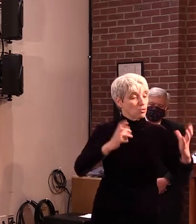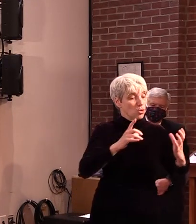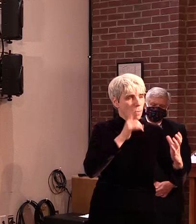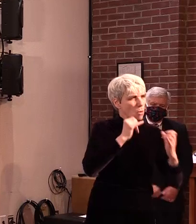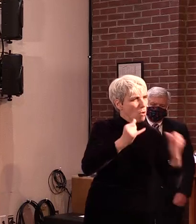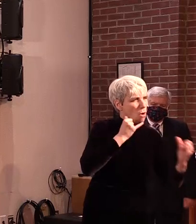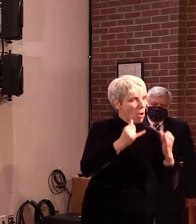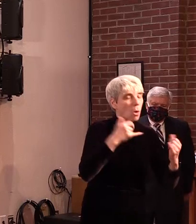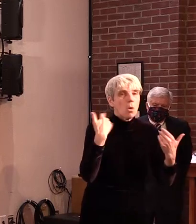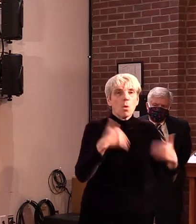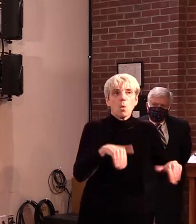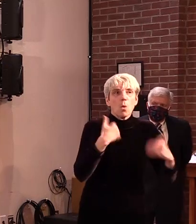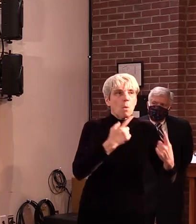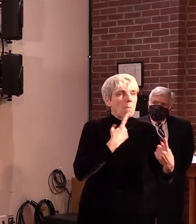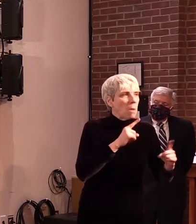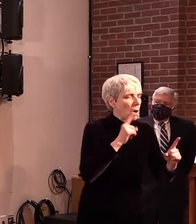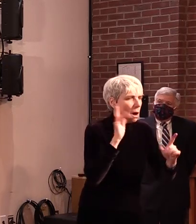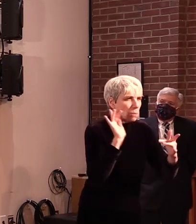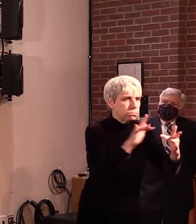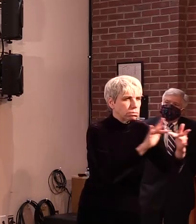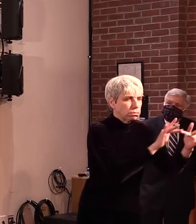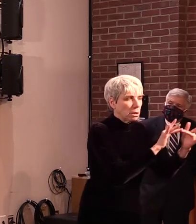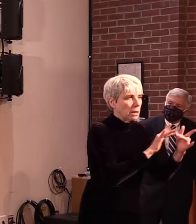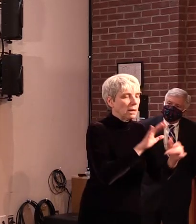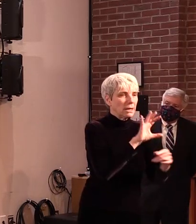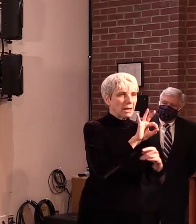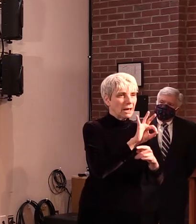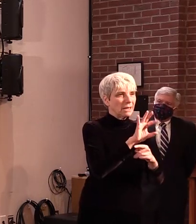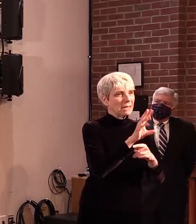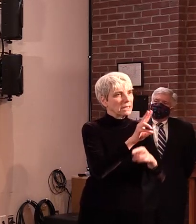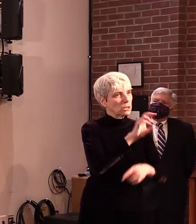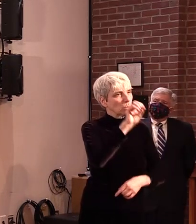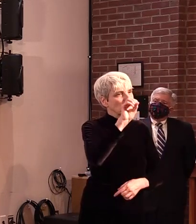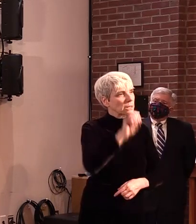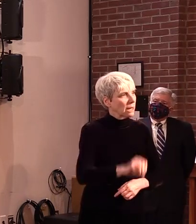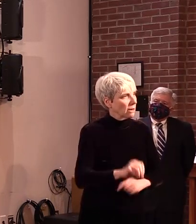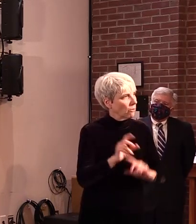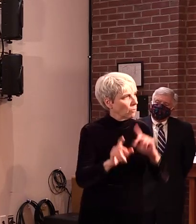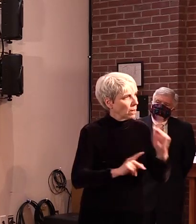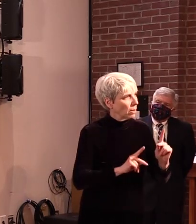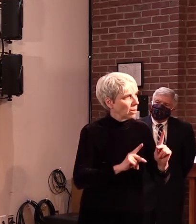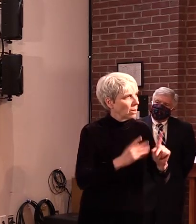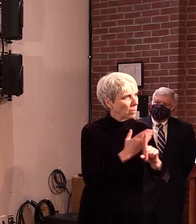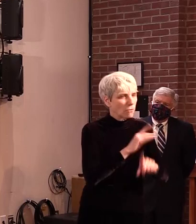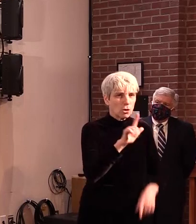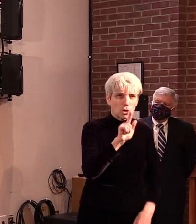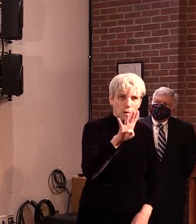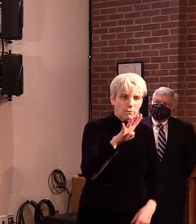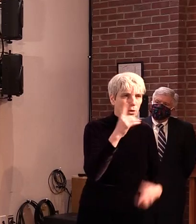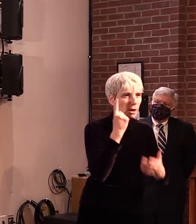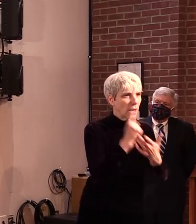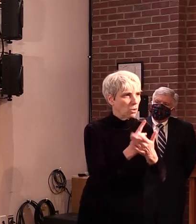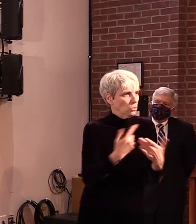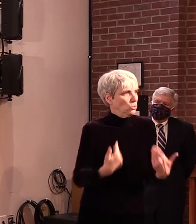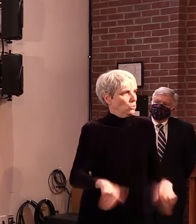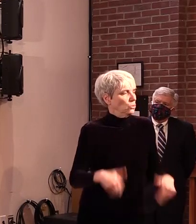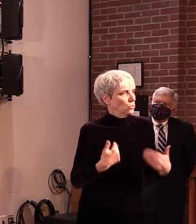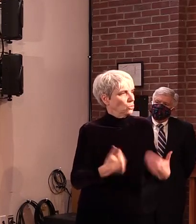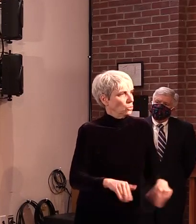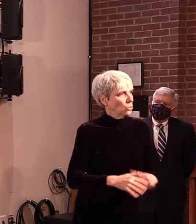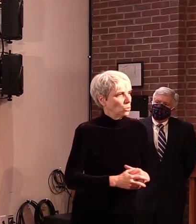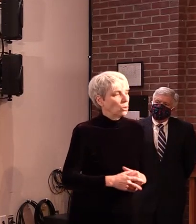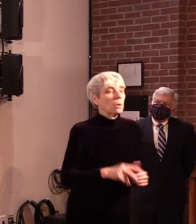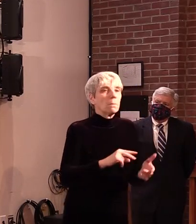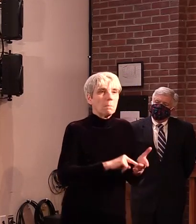reaching 96% of people within 24 hours. Everyone who may need to take action to protect